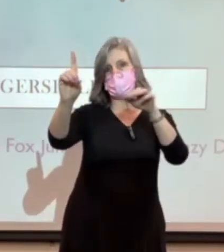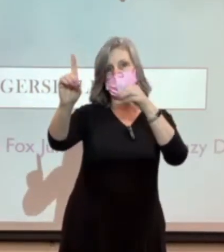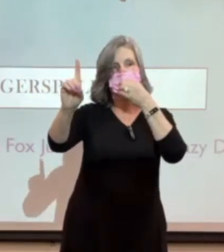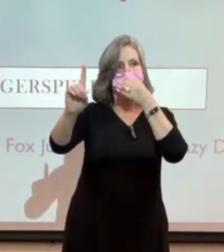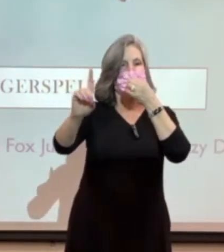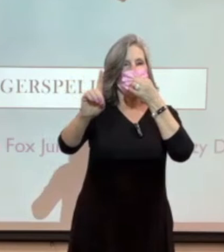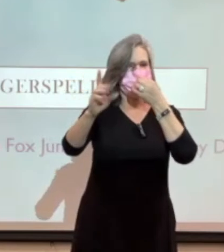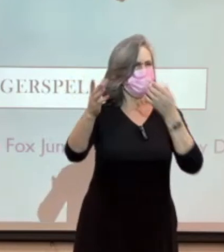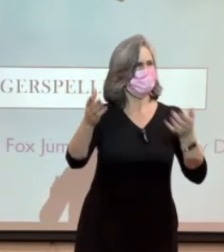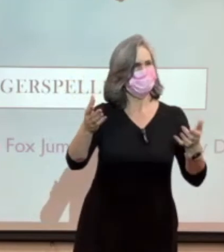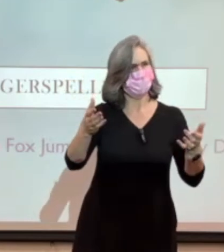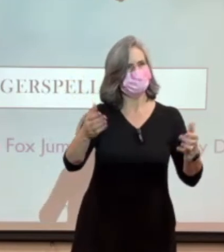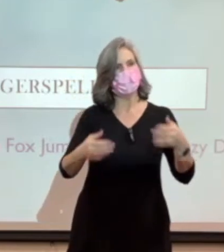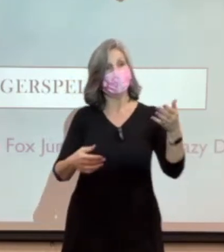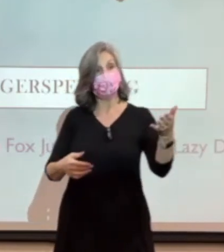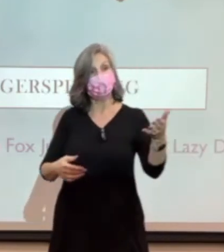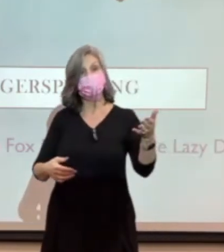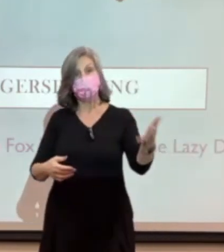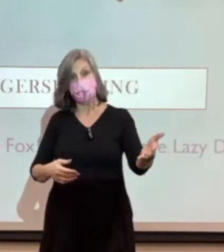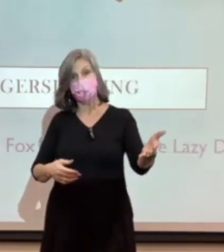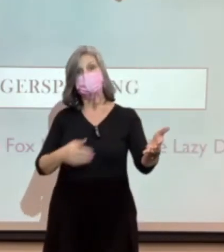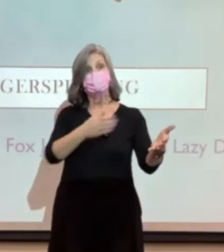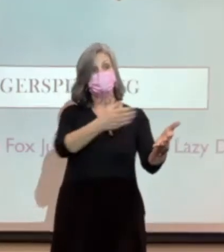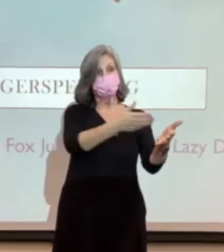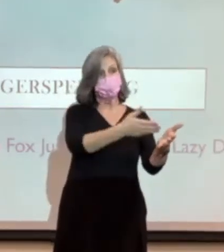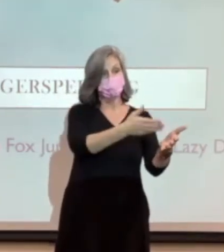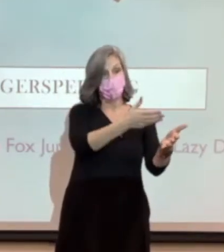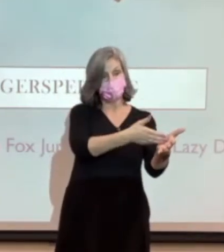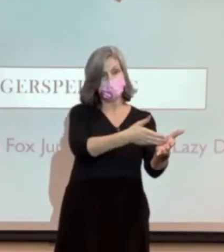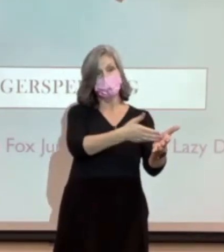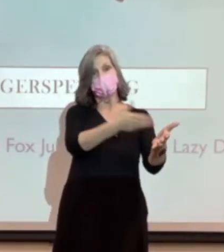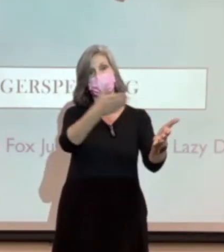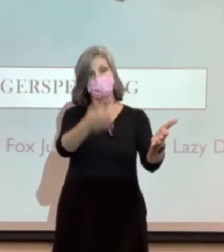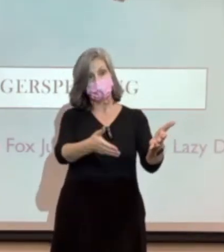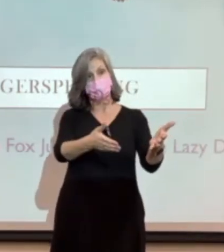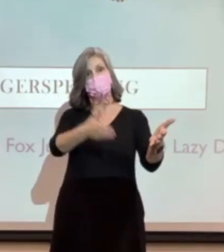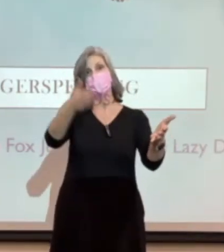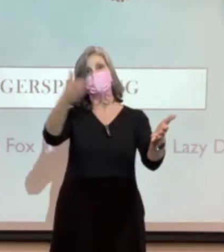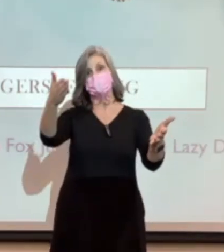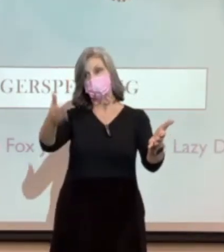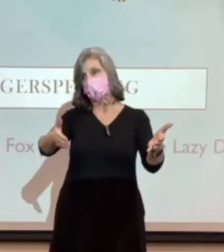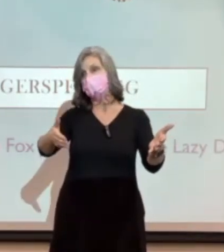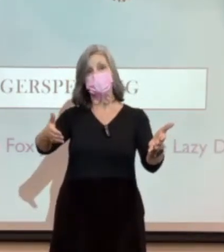TTY/TDD. They changed the term, like hearing impaired was not used and then it was used and then it was hard of